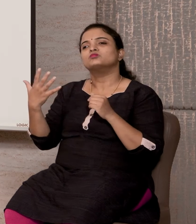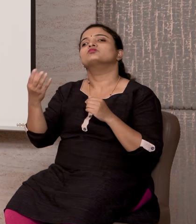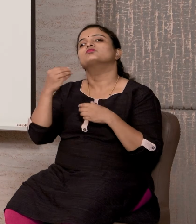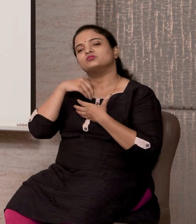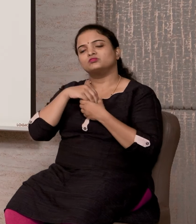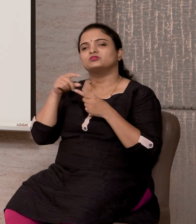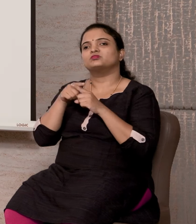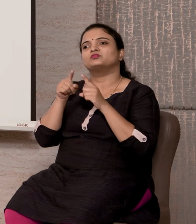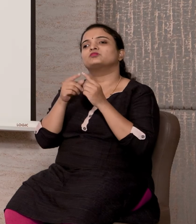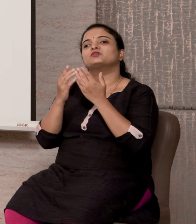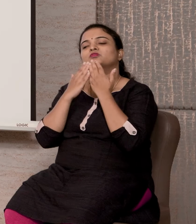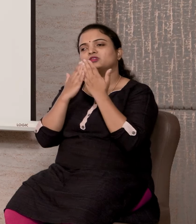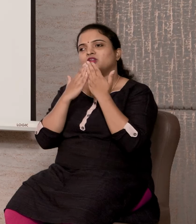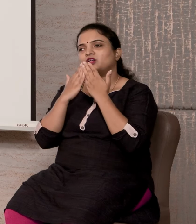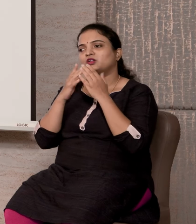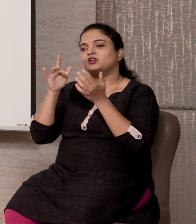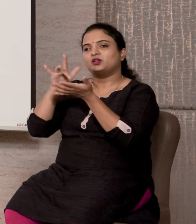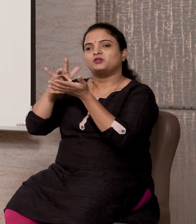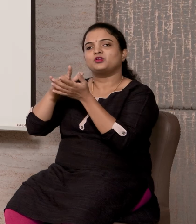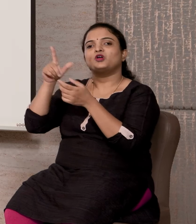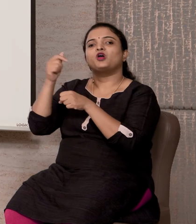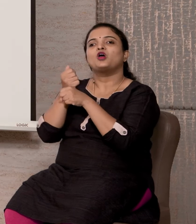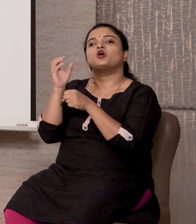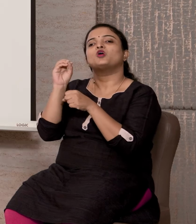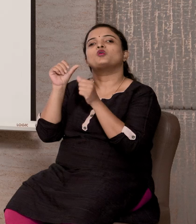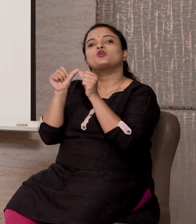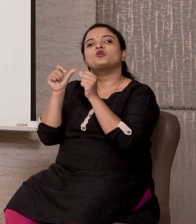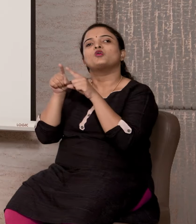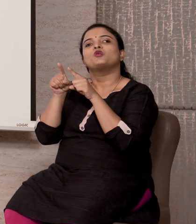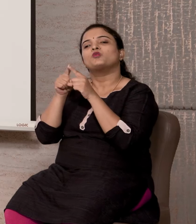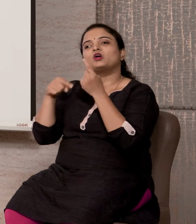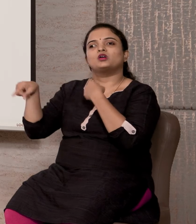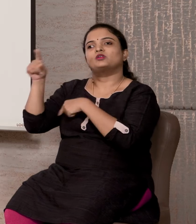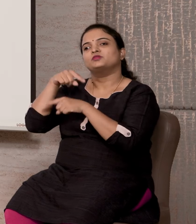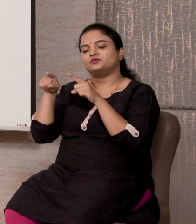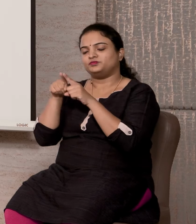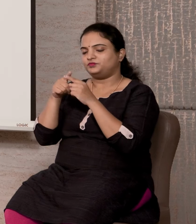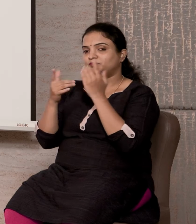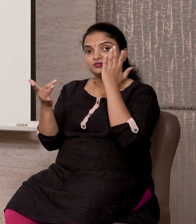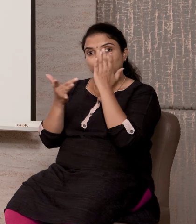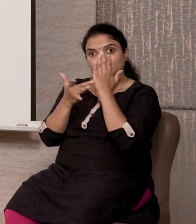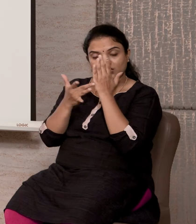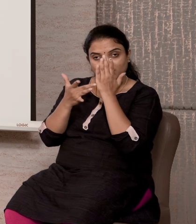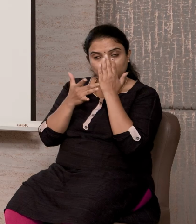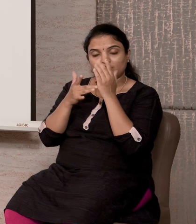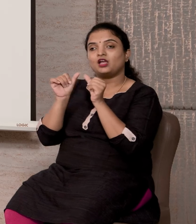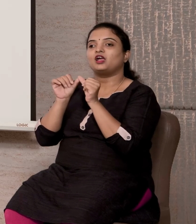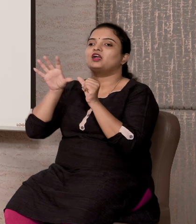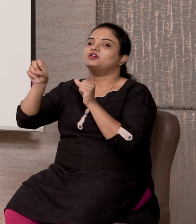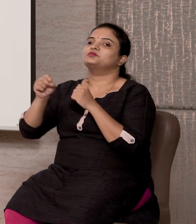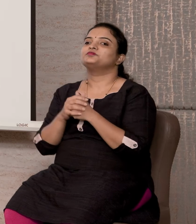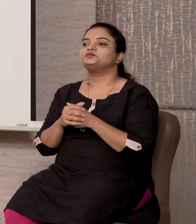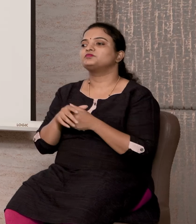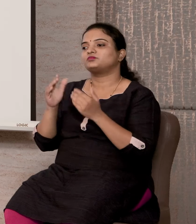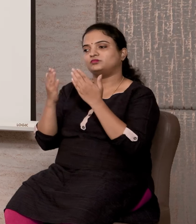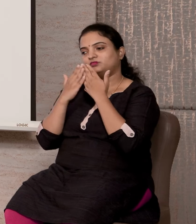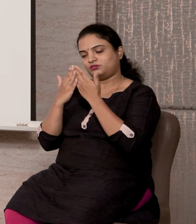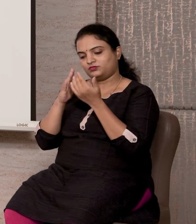doctoral studies at BITS Goa campus at the intersection of digital accessibility, computing, education, and